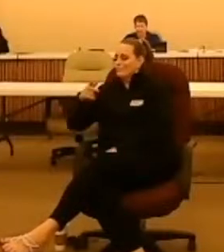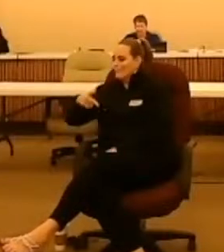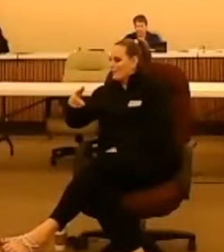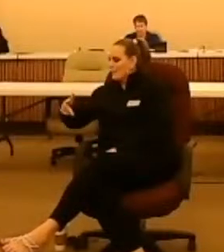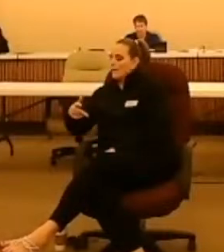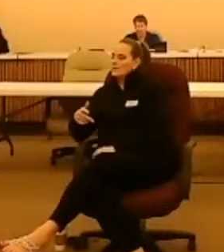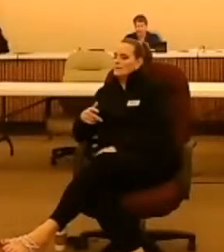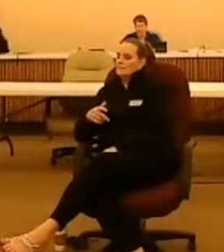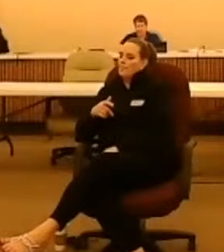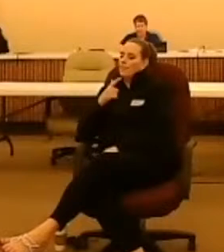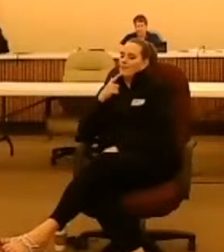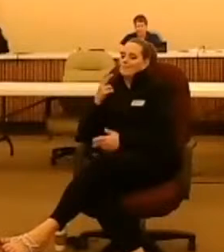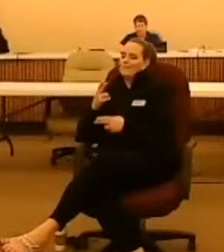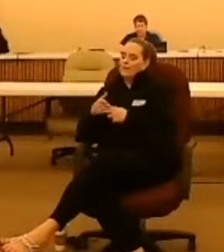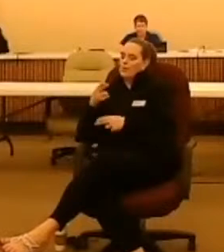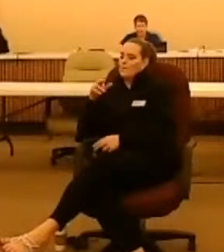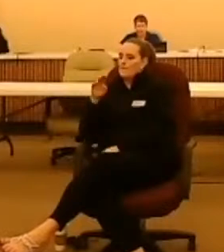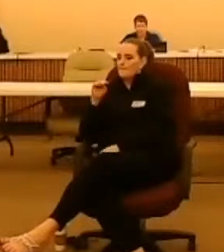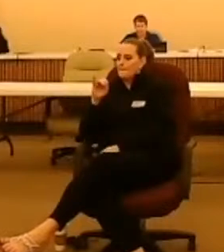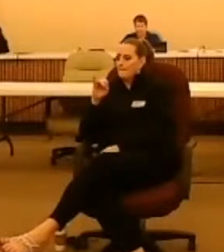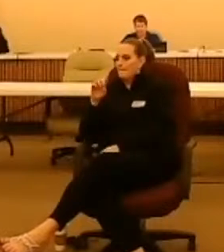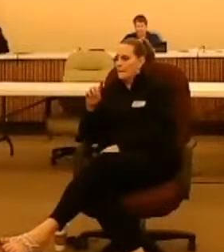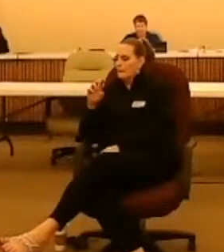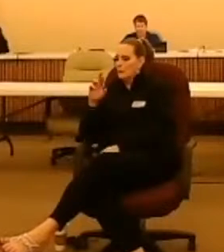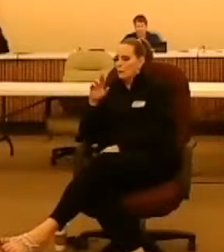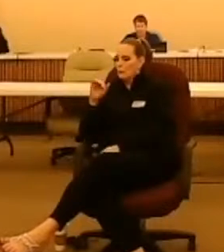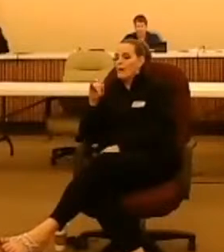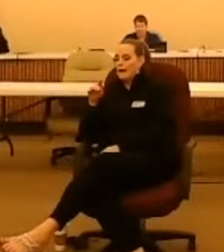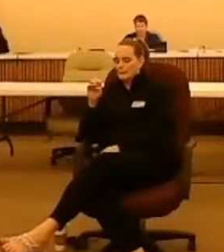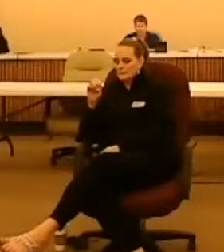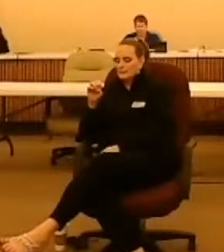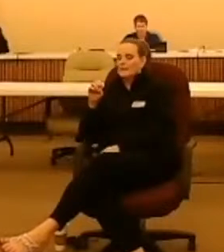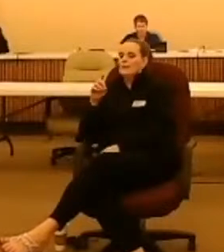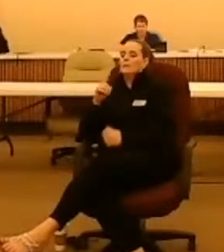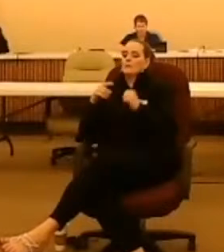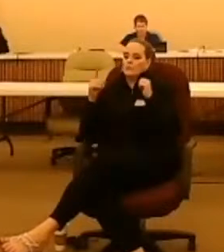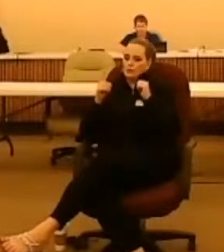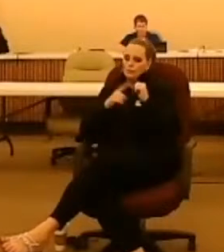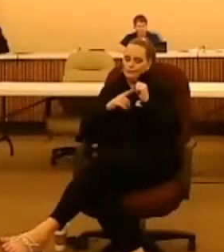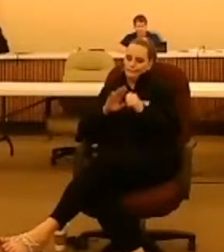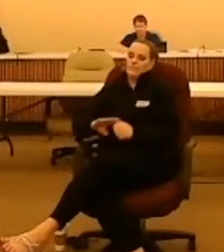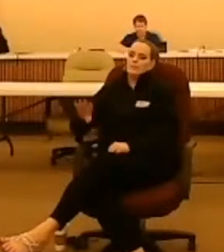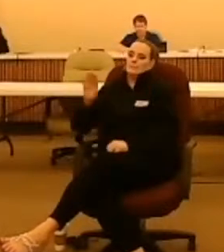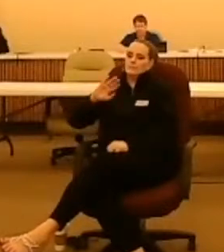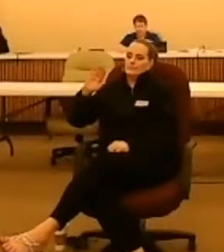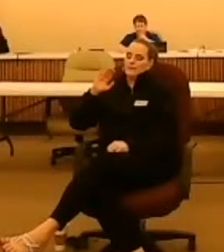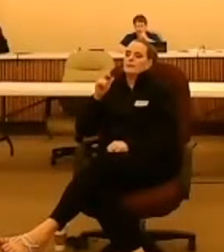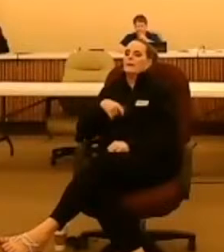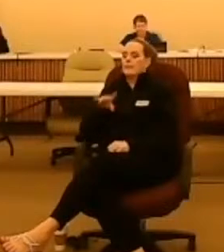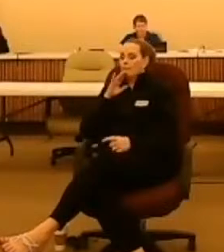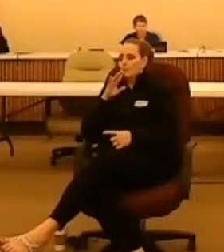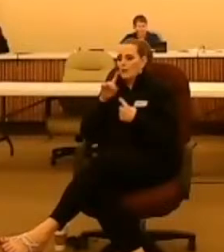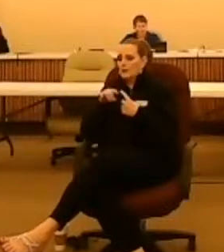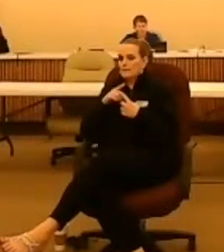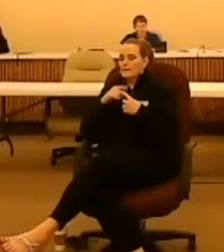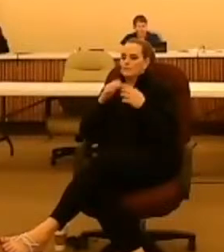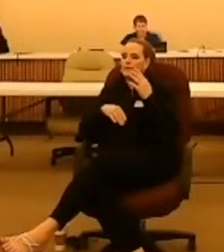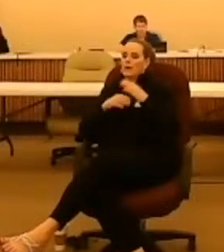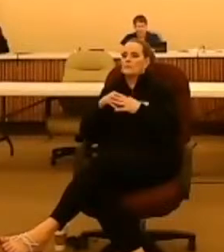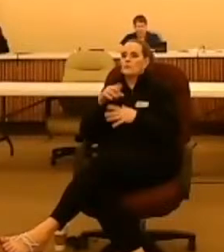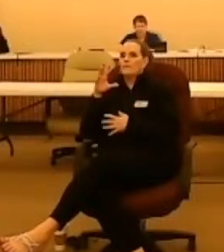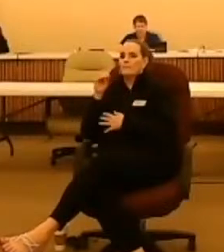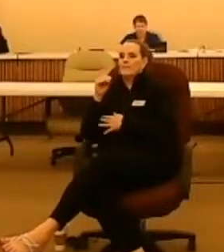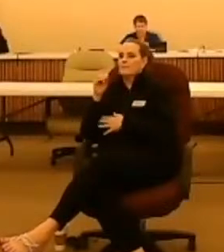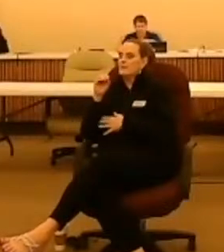They called them mid-rises because originally they were talking about that they could be up to 50 feet tall.